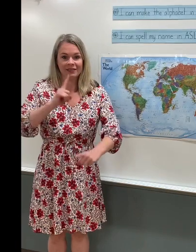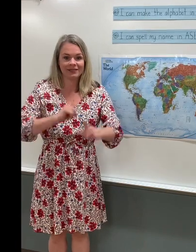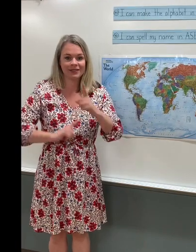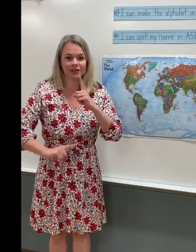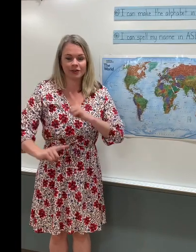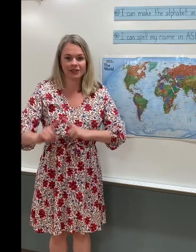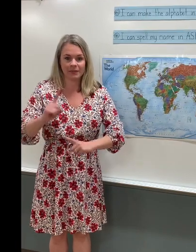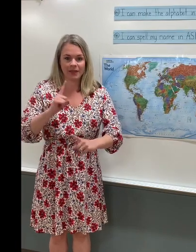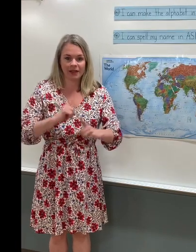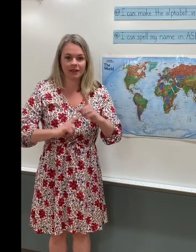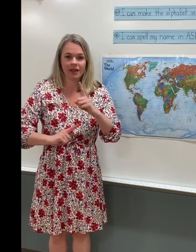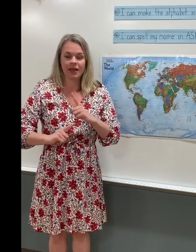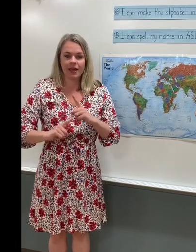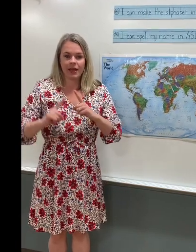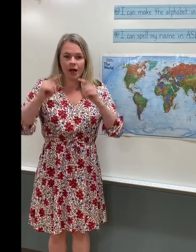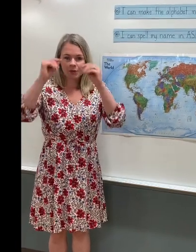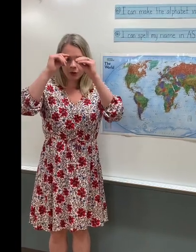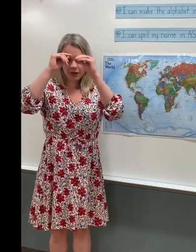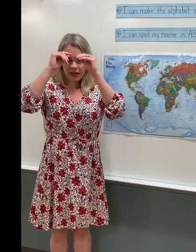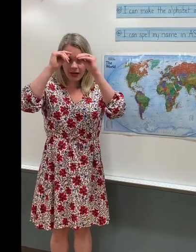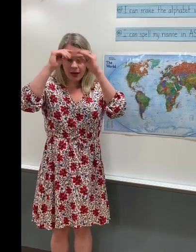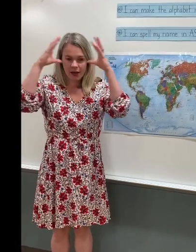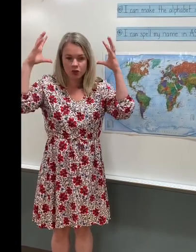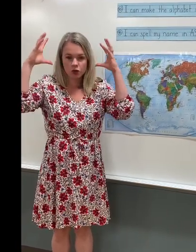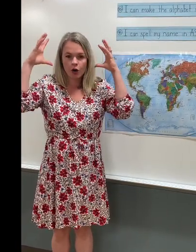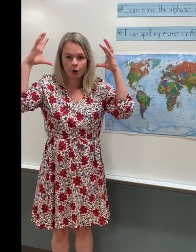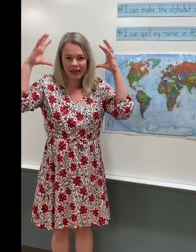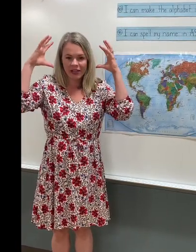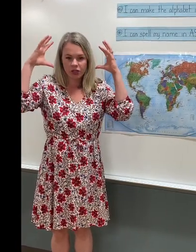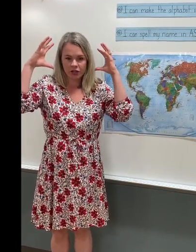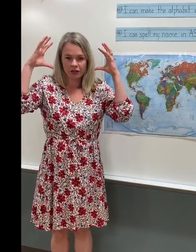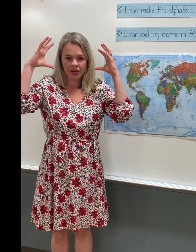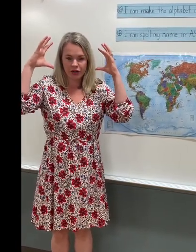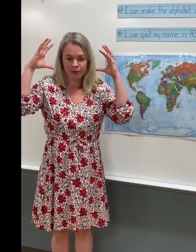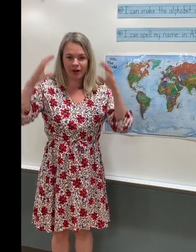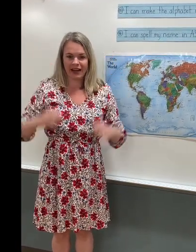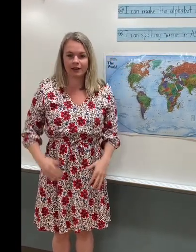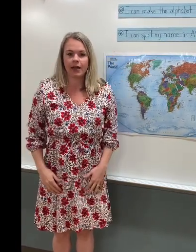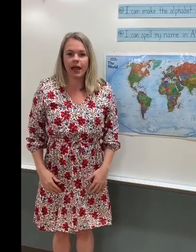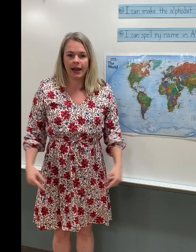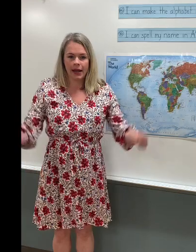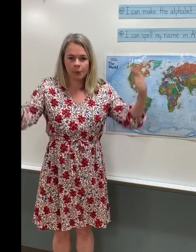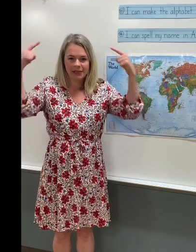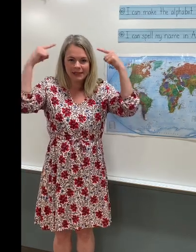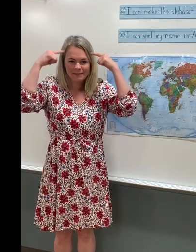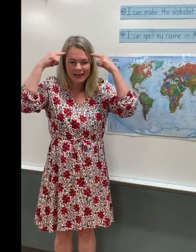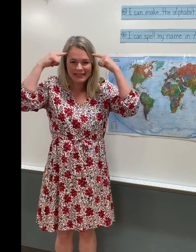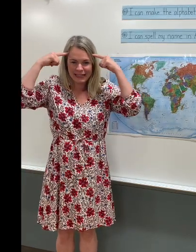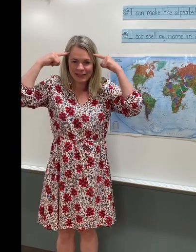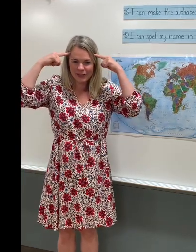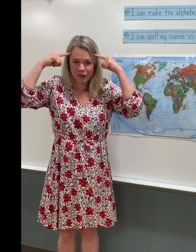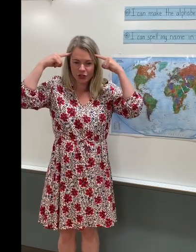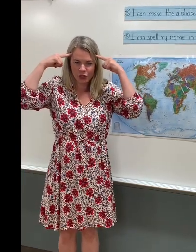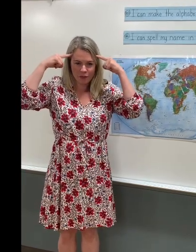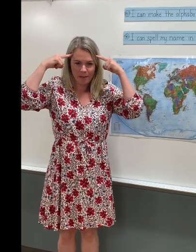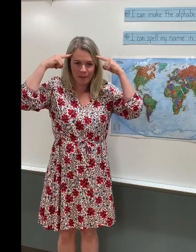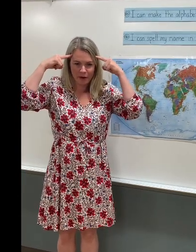to learn something, it helps create a stronger picture in your brain and it helps cement it so that you remember it